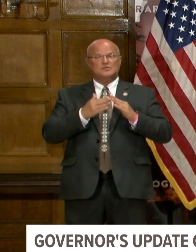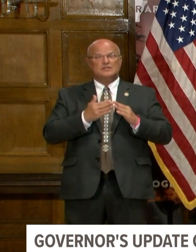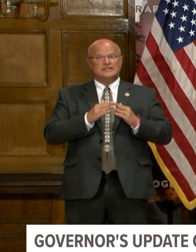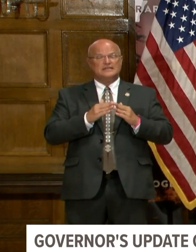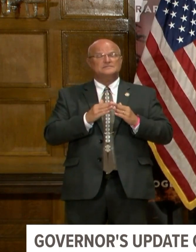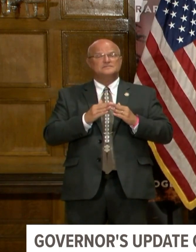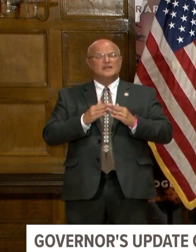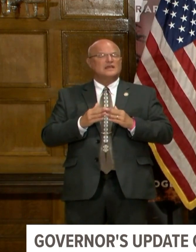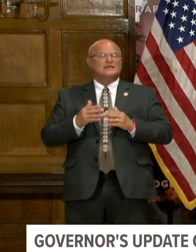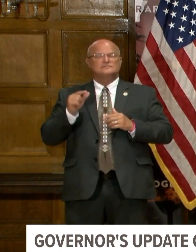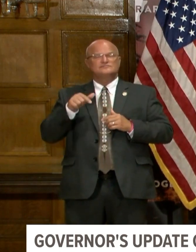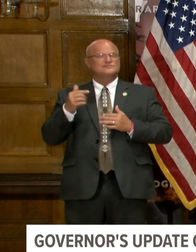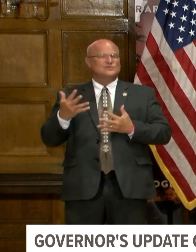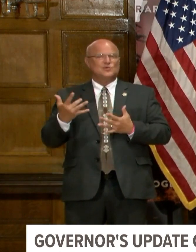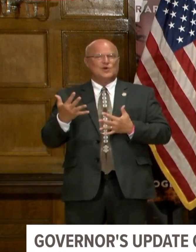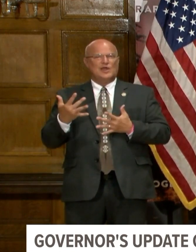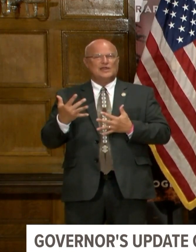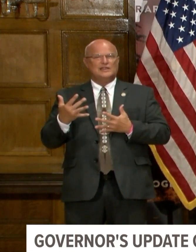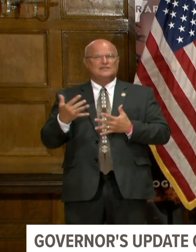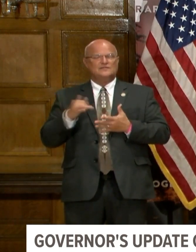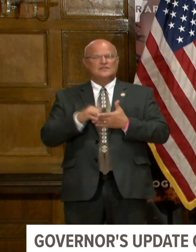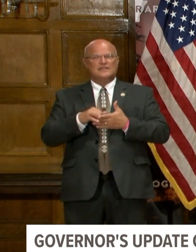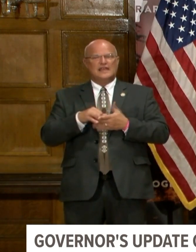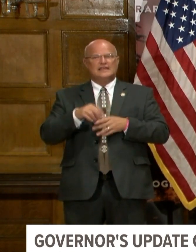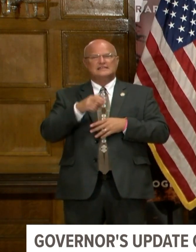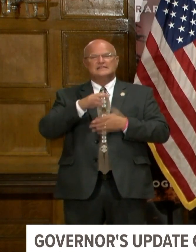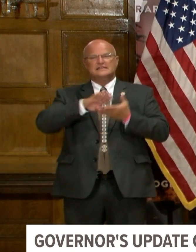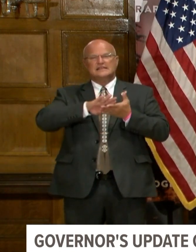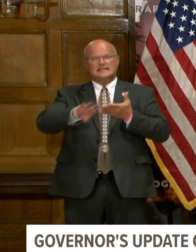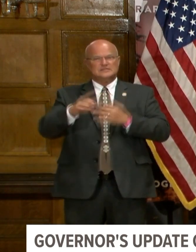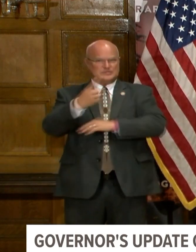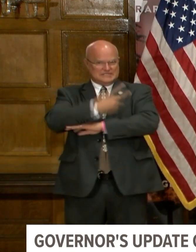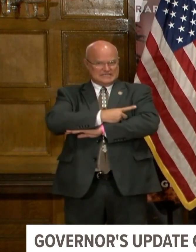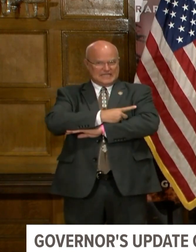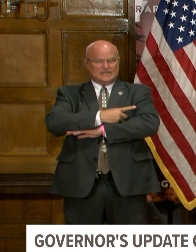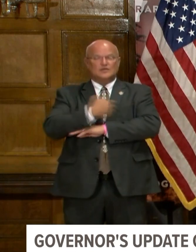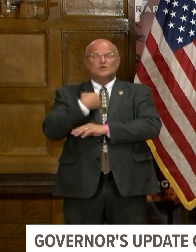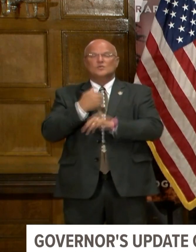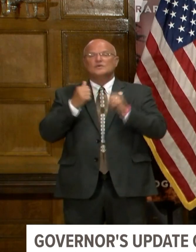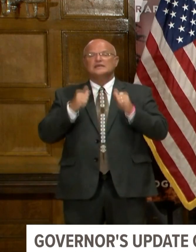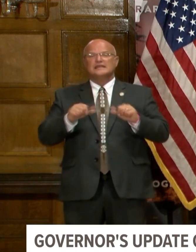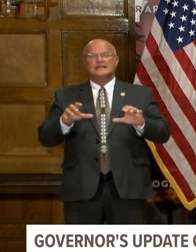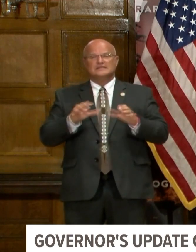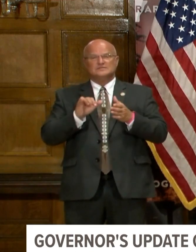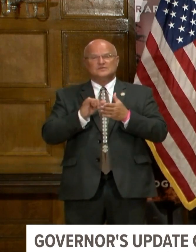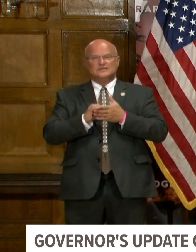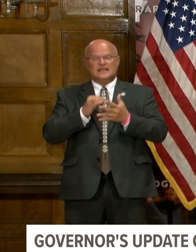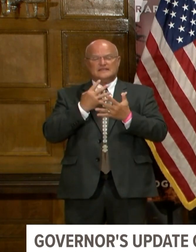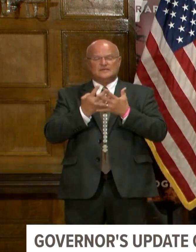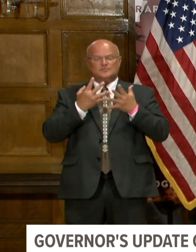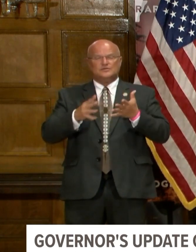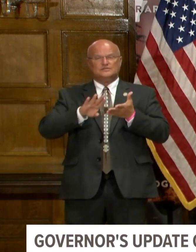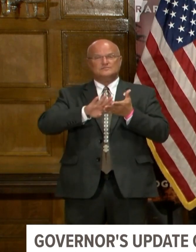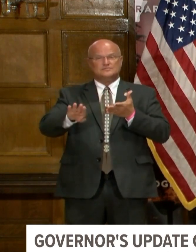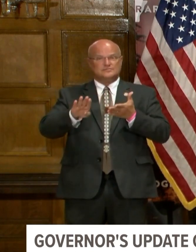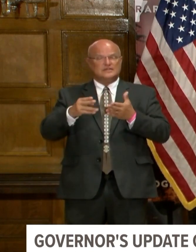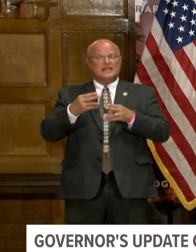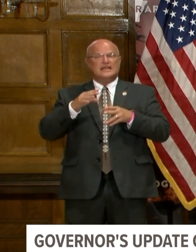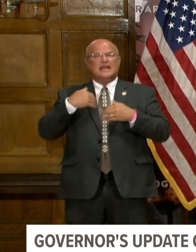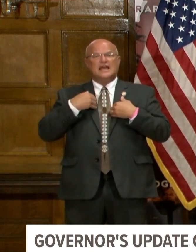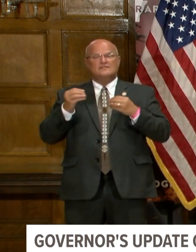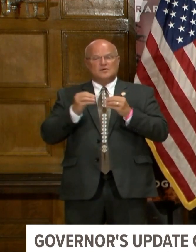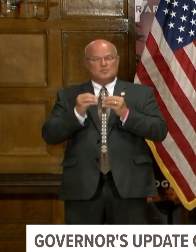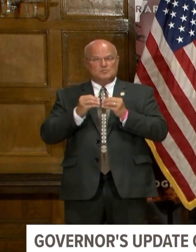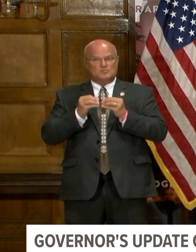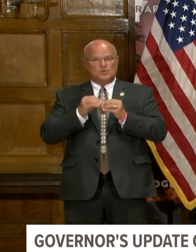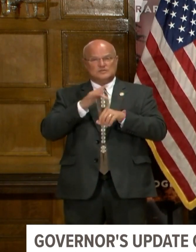They were simply waiting for that transfer eligibility date to hit. So we'll be able to move these inmates out earlier and create additional